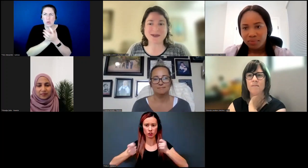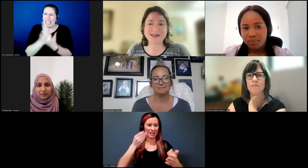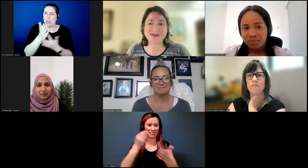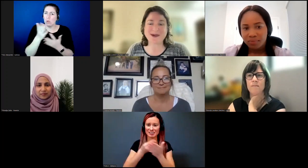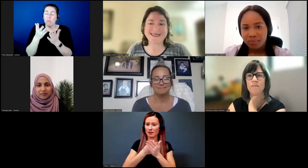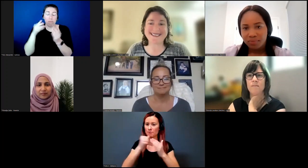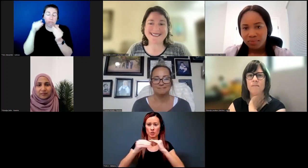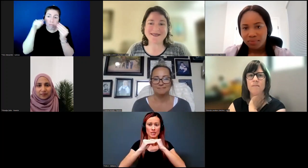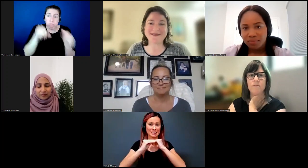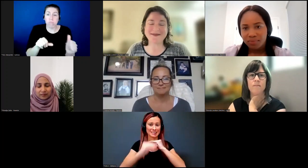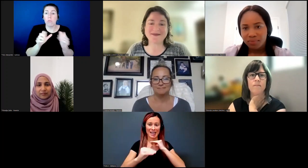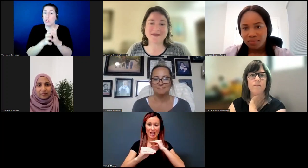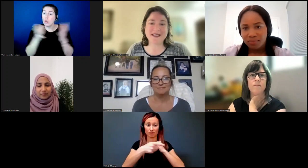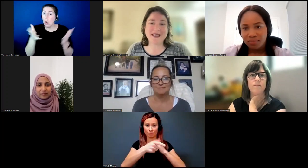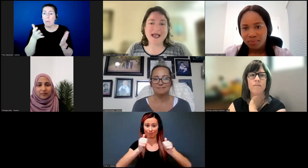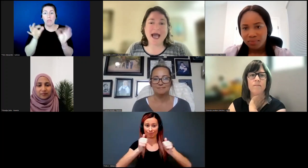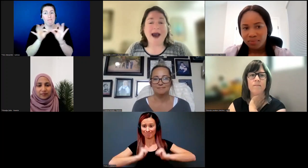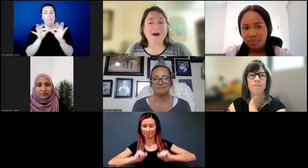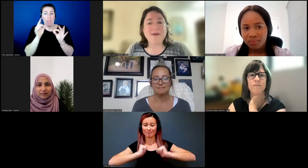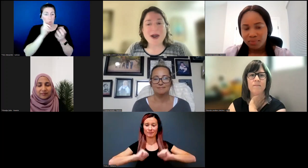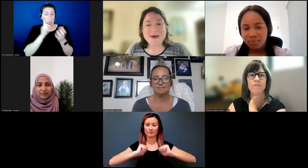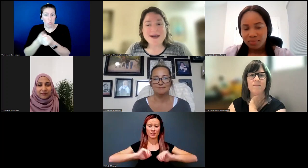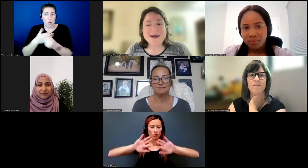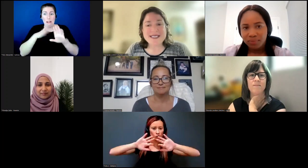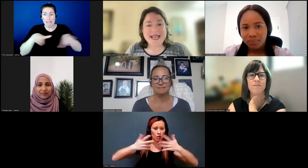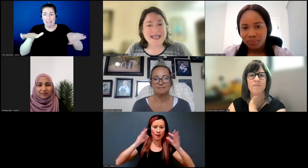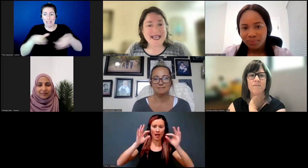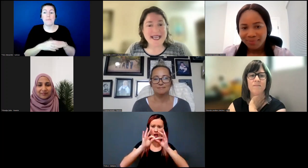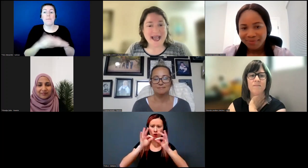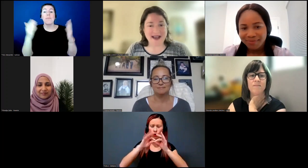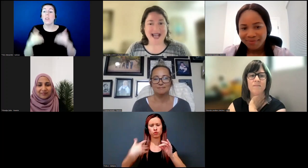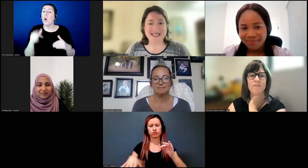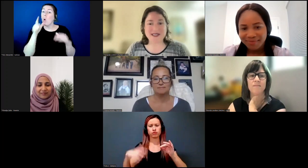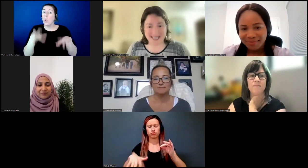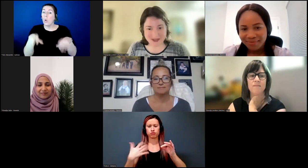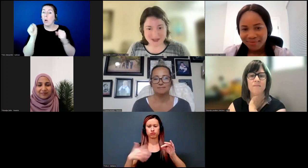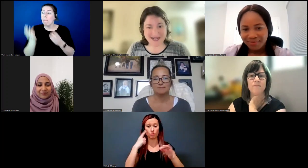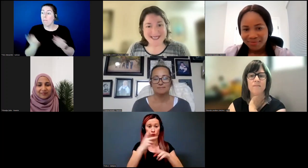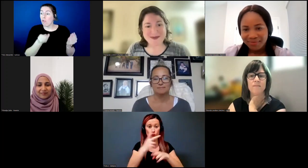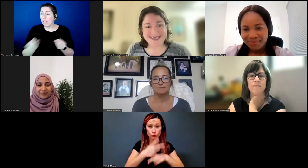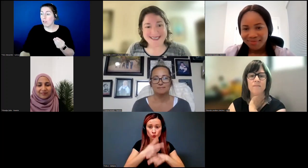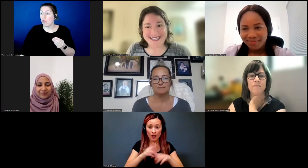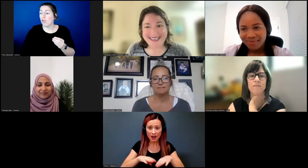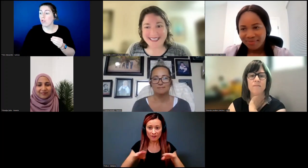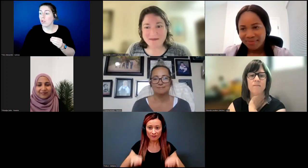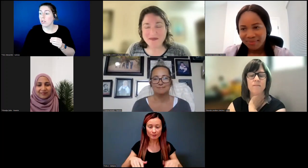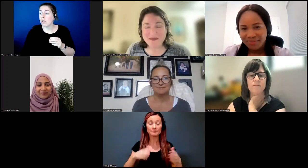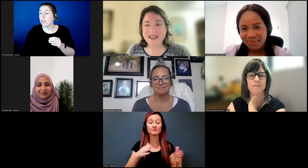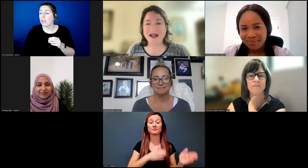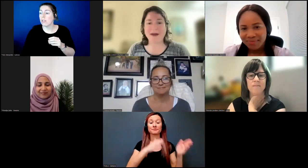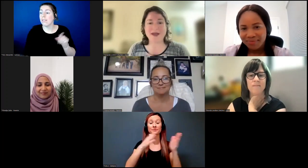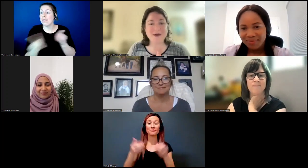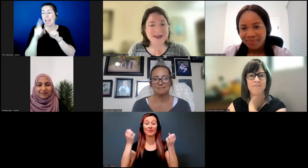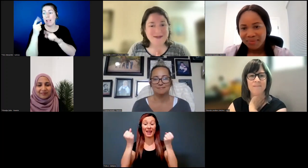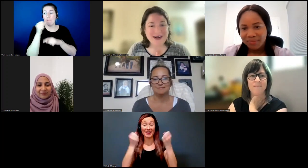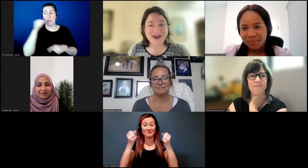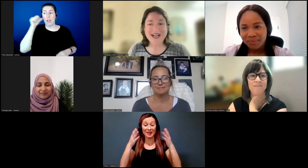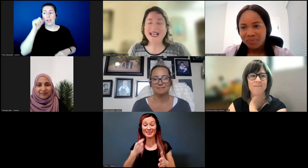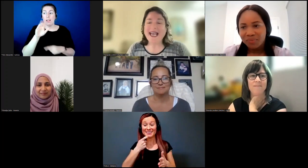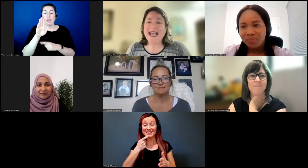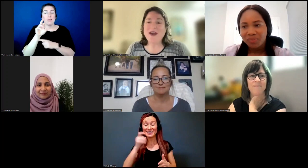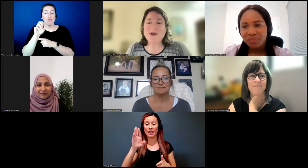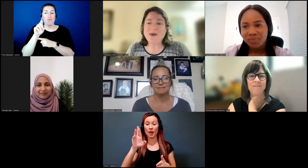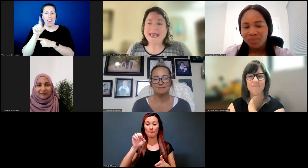her children's support needs. Our moderator today, as yesterday, is Brenda Lenahan, my